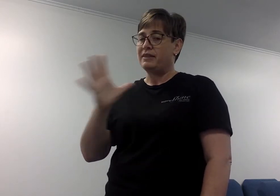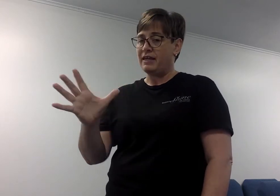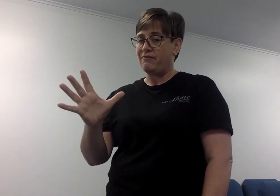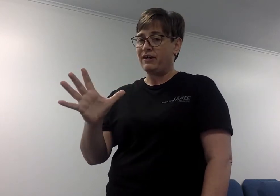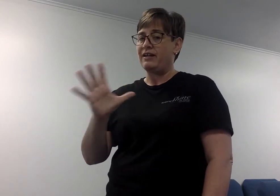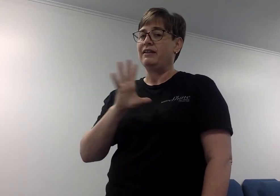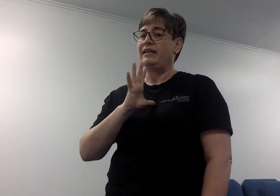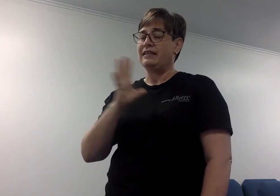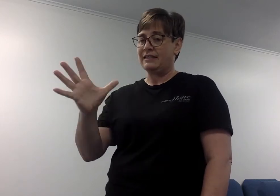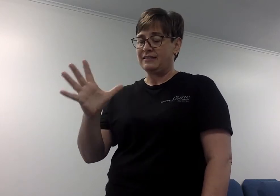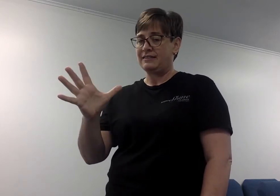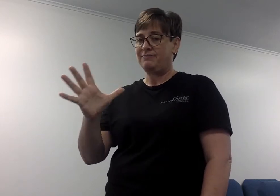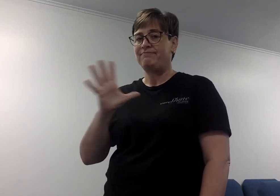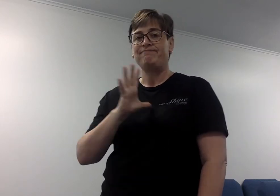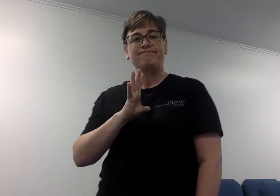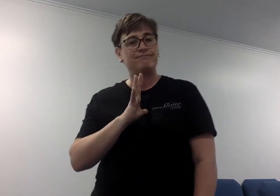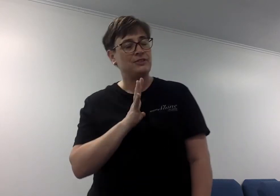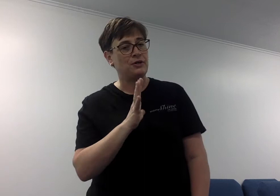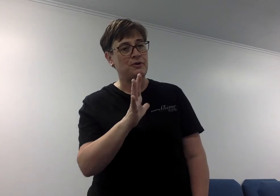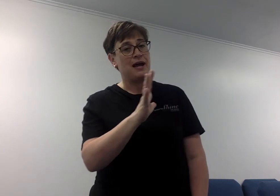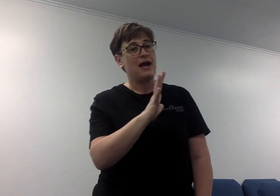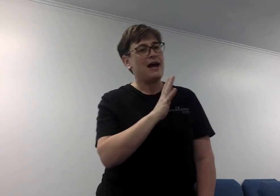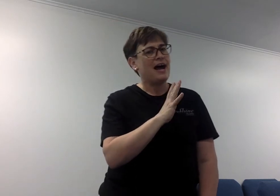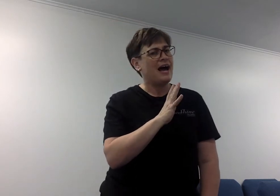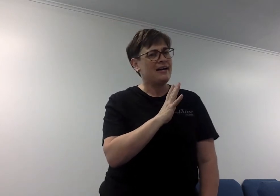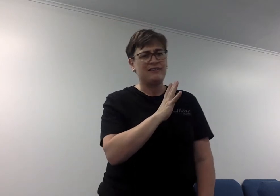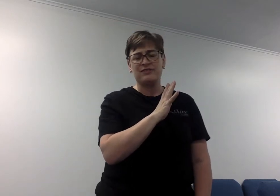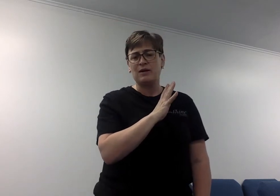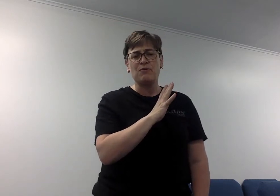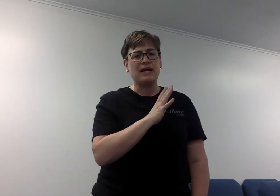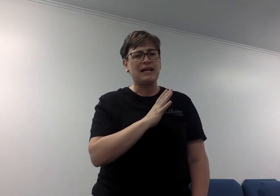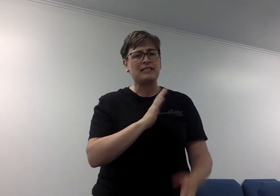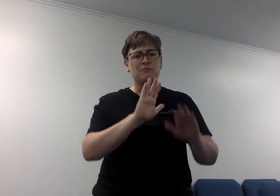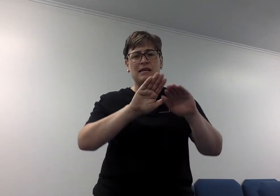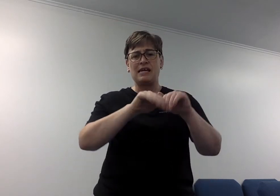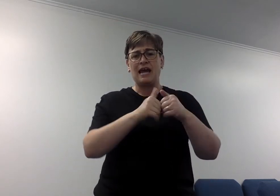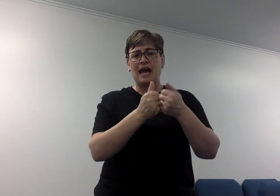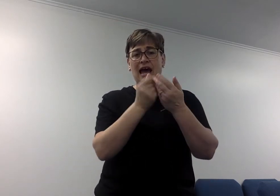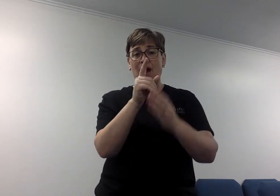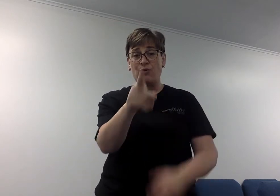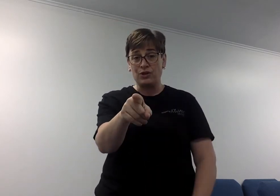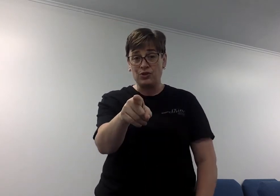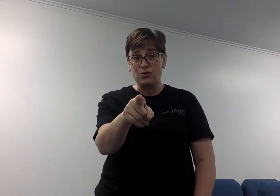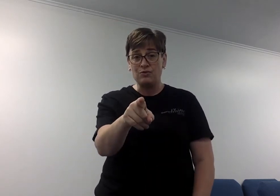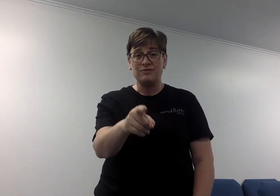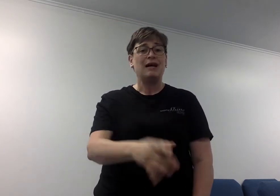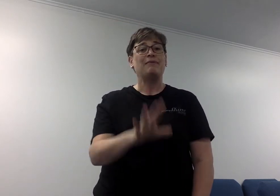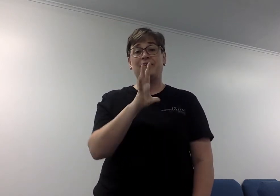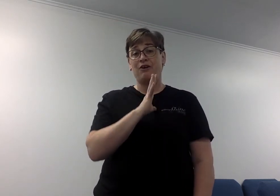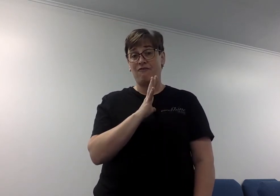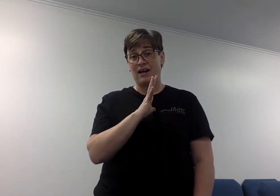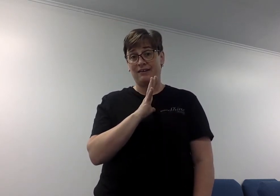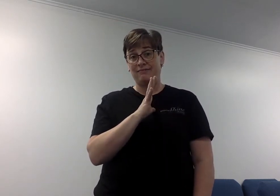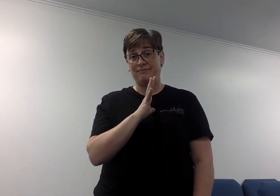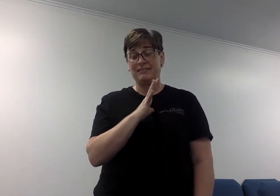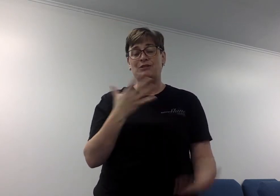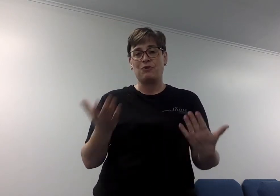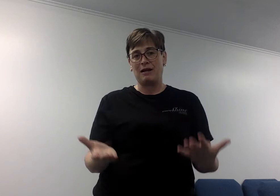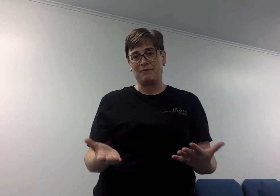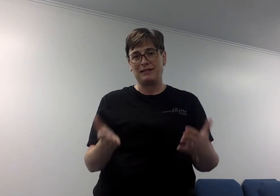they've got it like this. So if someone asks me, how are you? I'm going to go fine, is what I'm going to